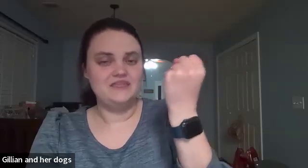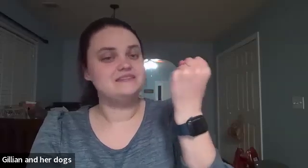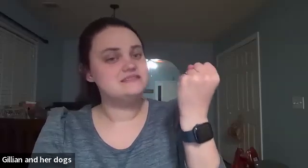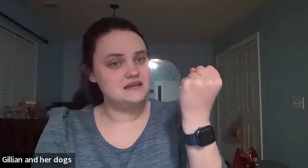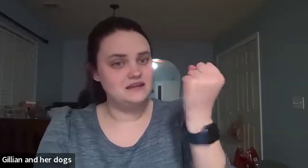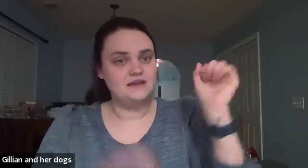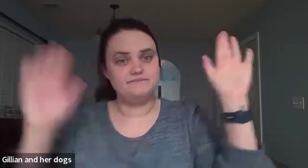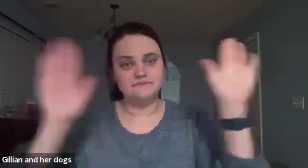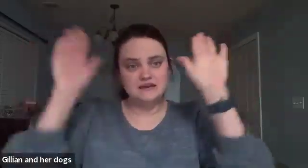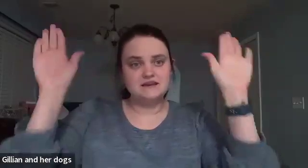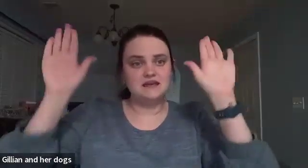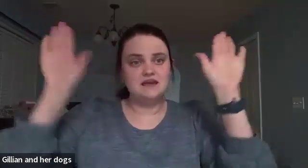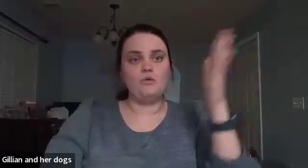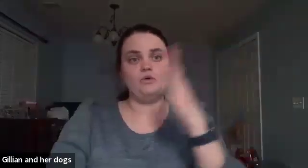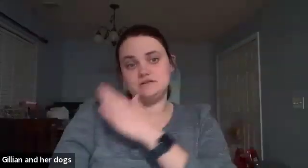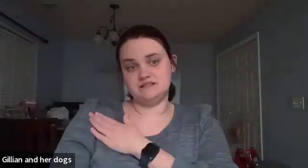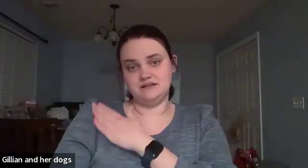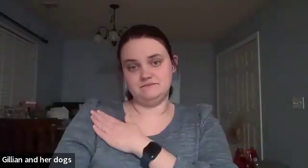and then Sunday. Sunday or Sunday.